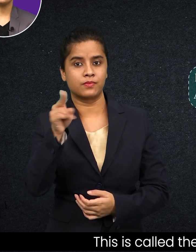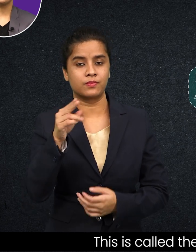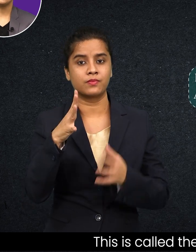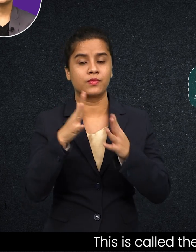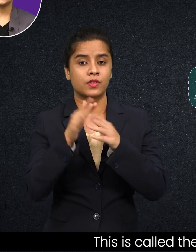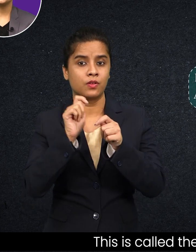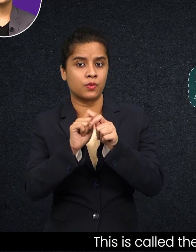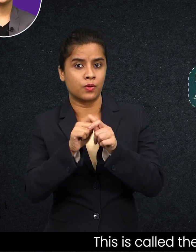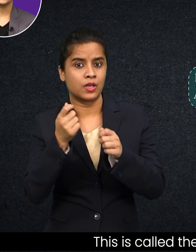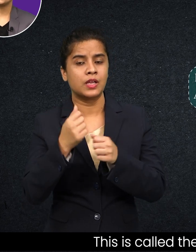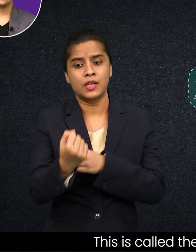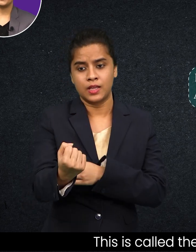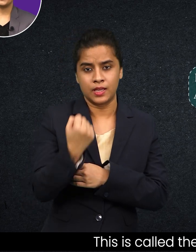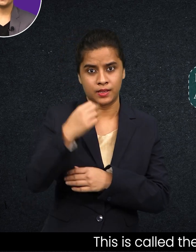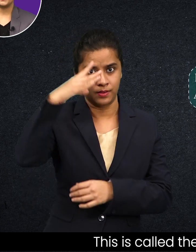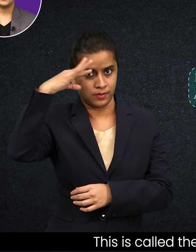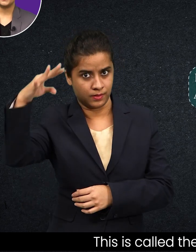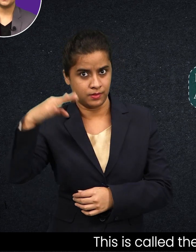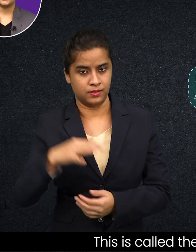called the work energy theorem.